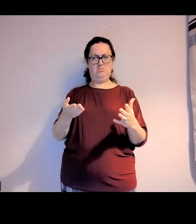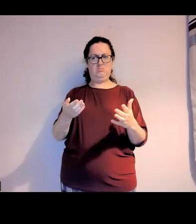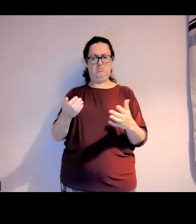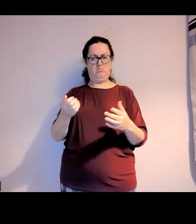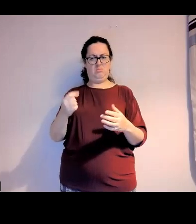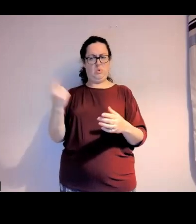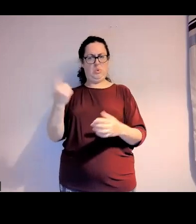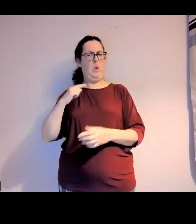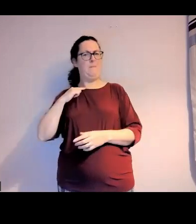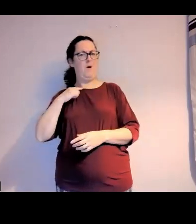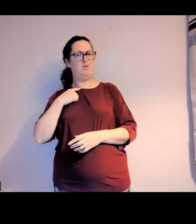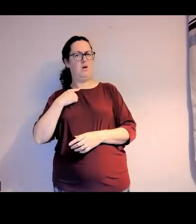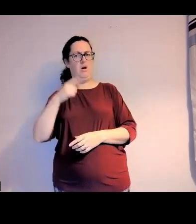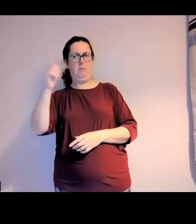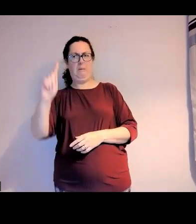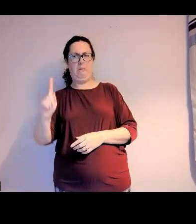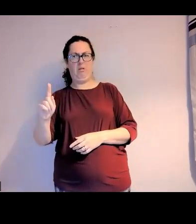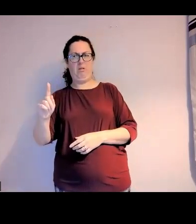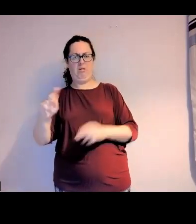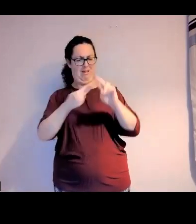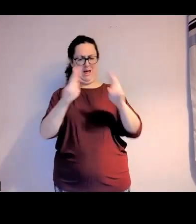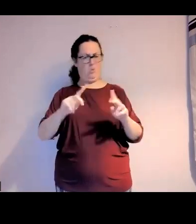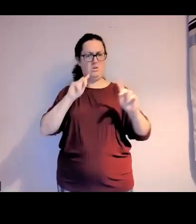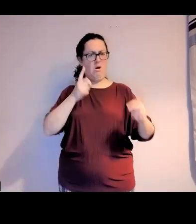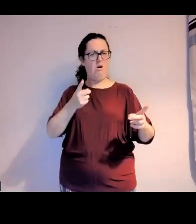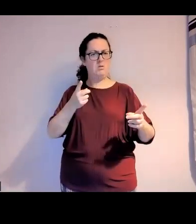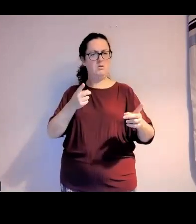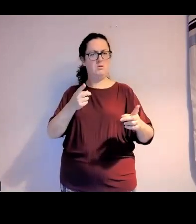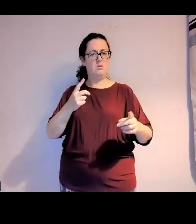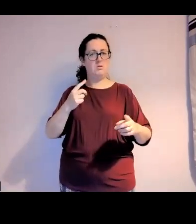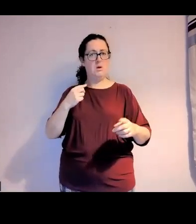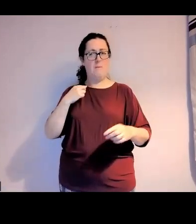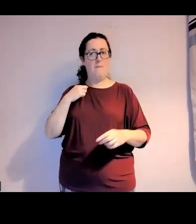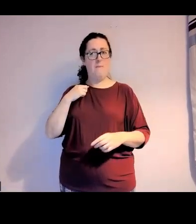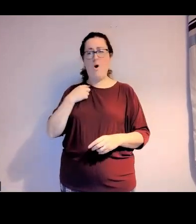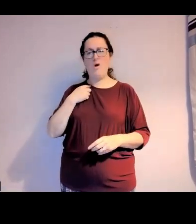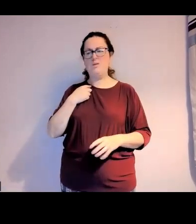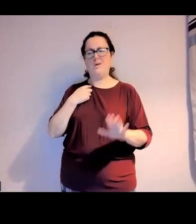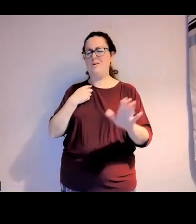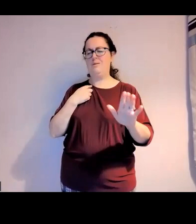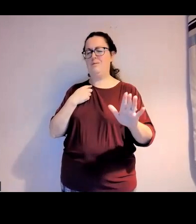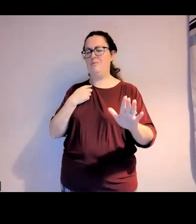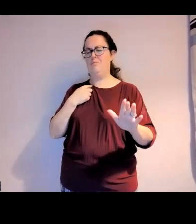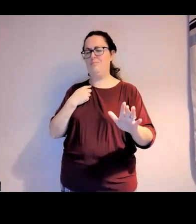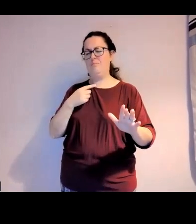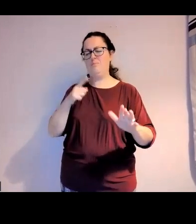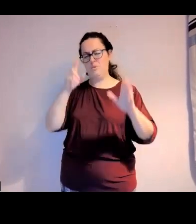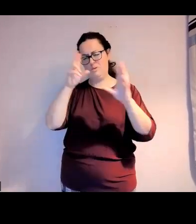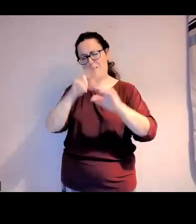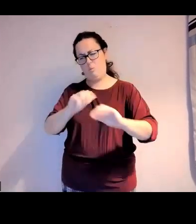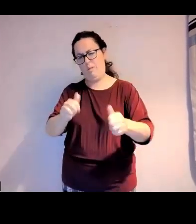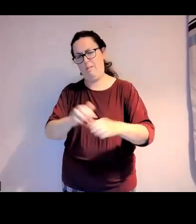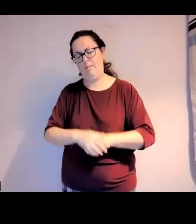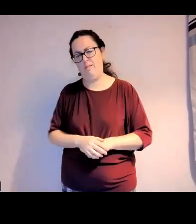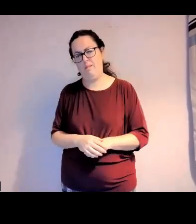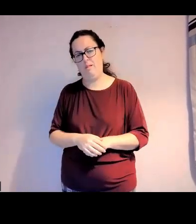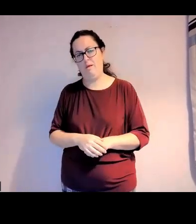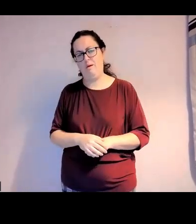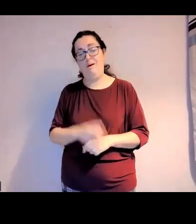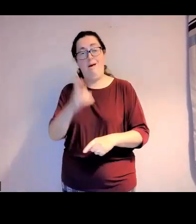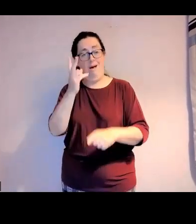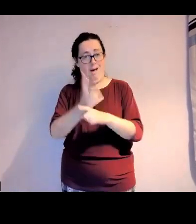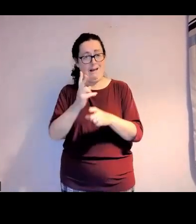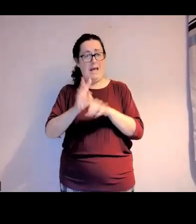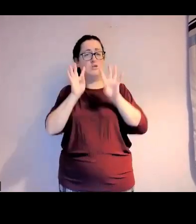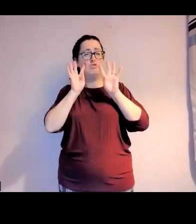not houses. Any road, it's not murder really. You may sleep soundly there. But the sobbing has come again, the kind